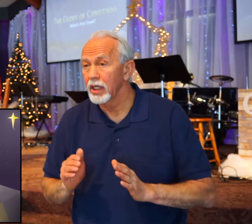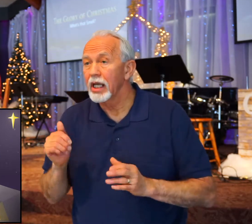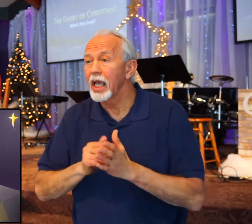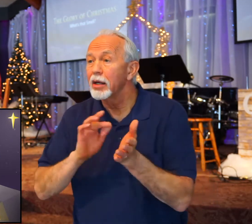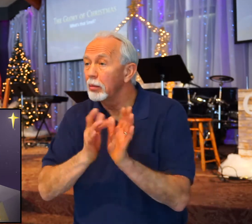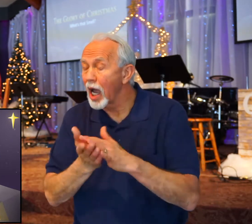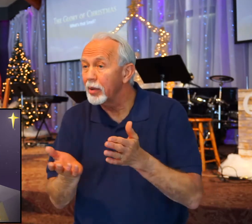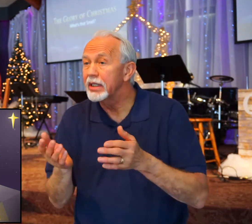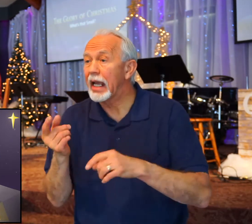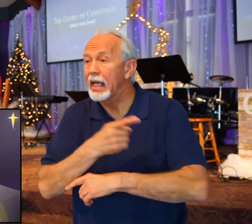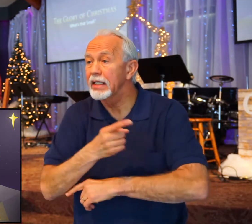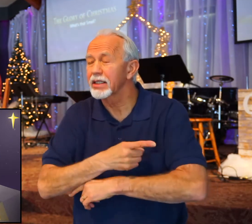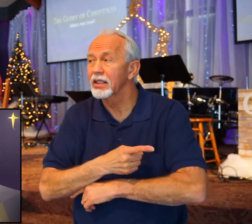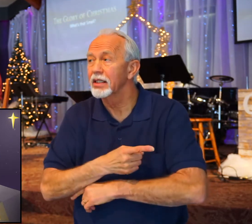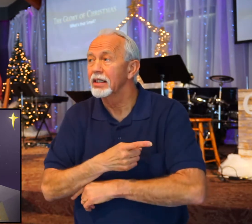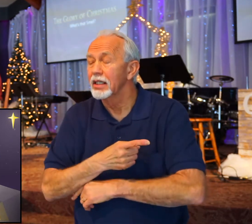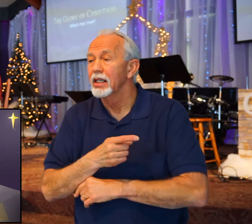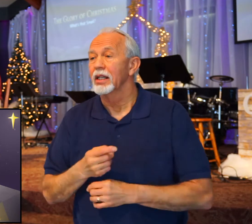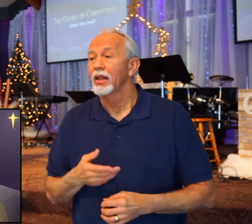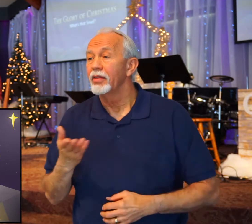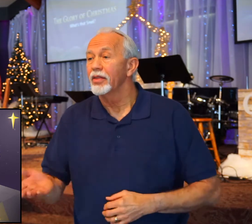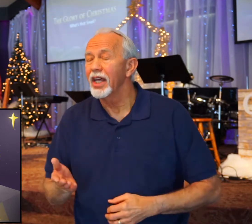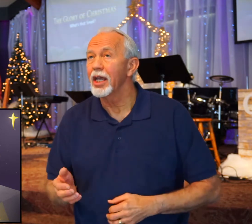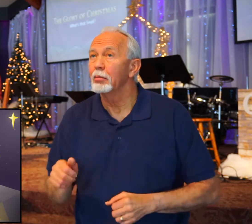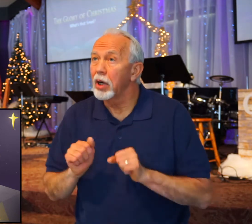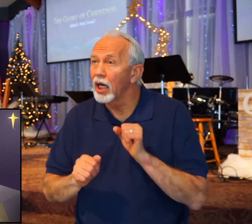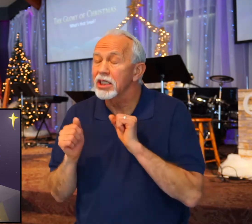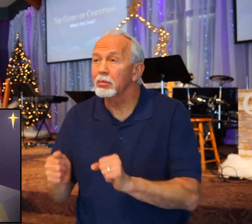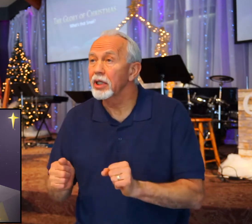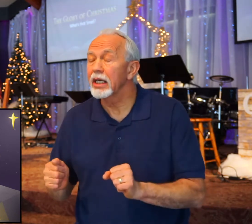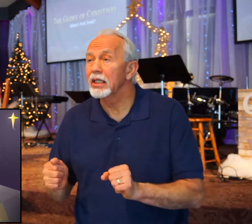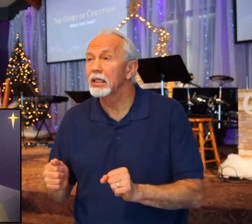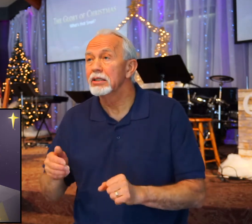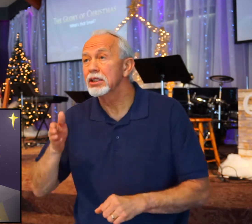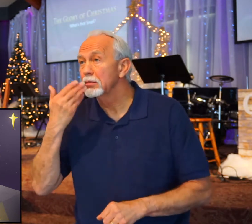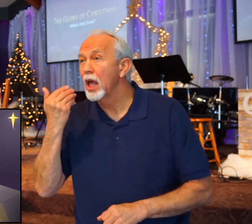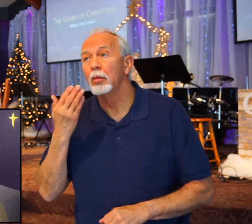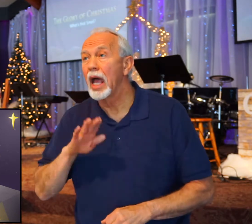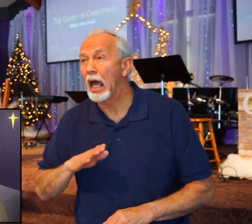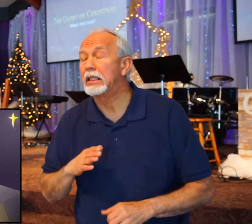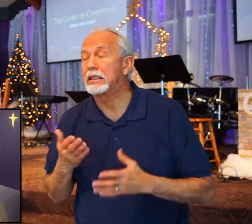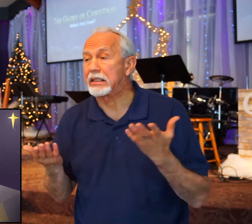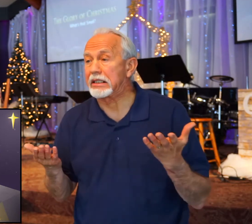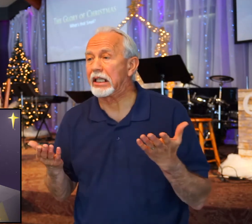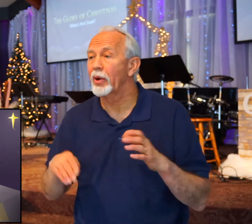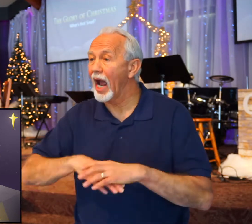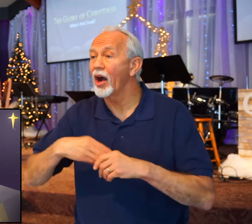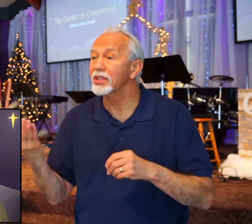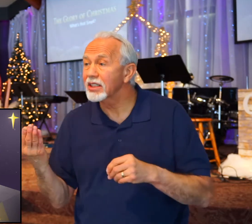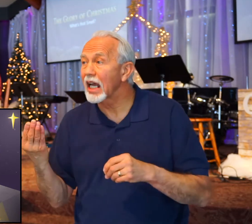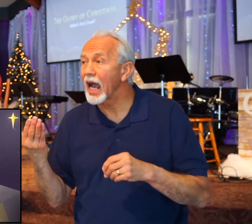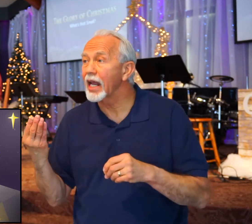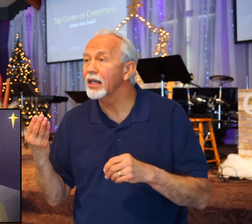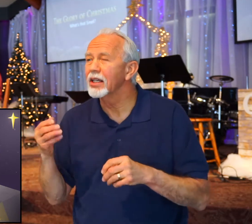biblical days, frankly, they probably did smell. I mean, they were outside. They were working in